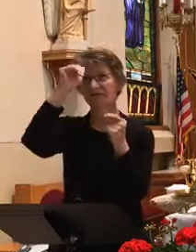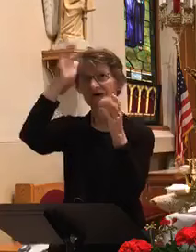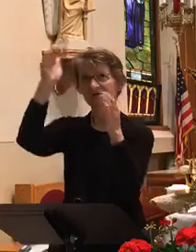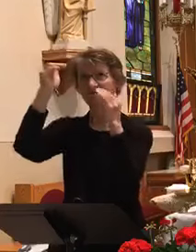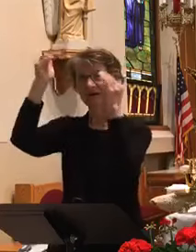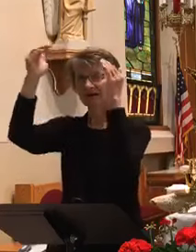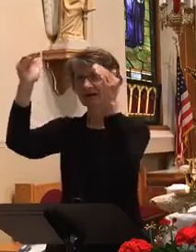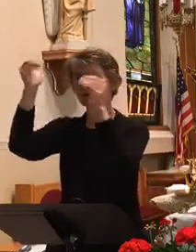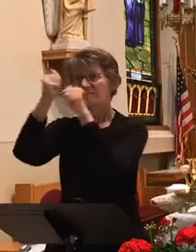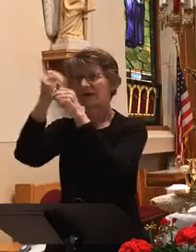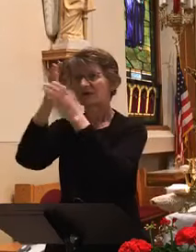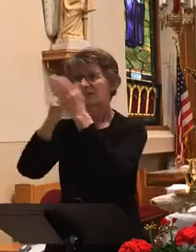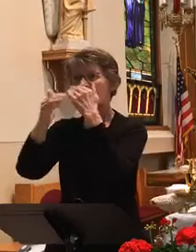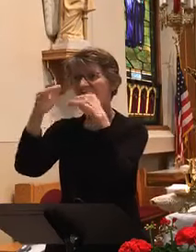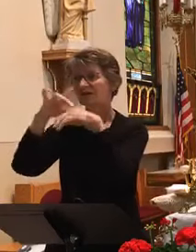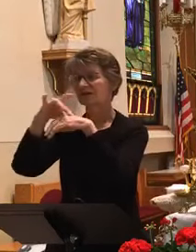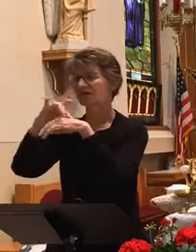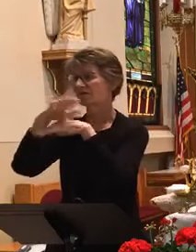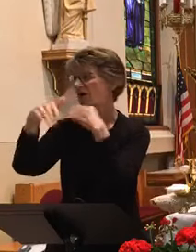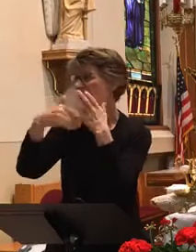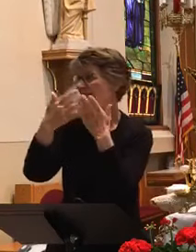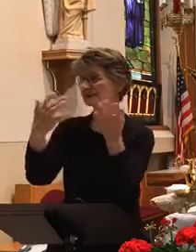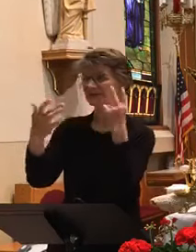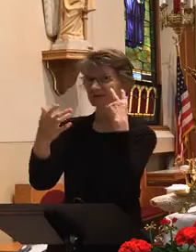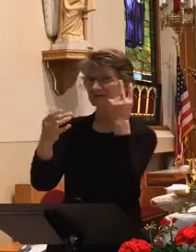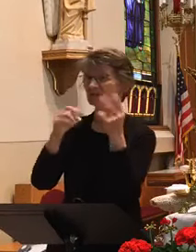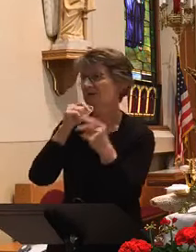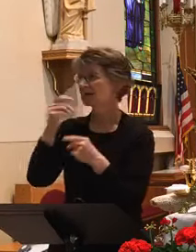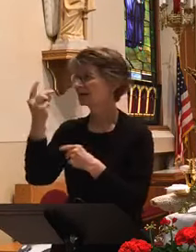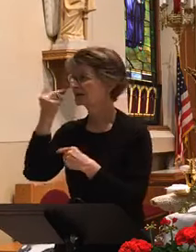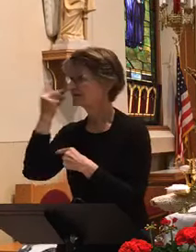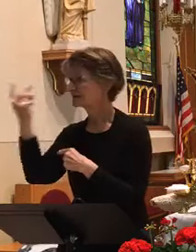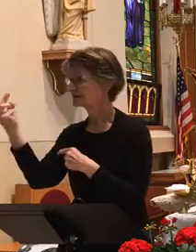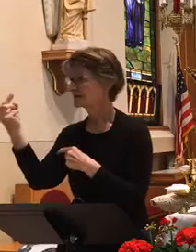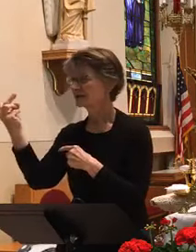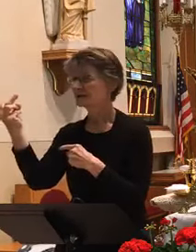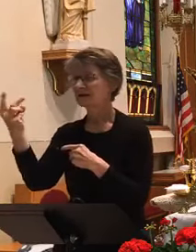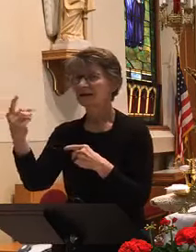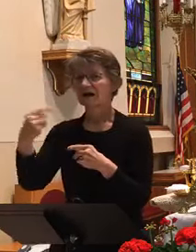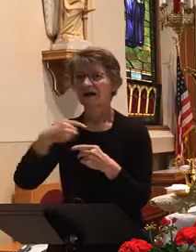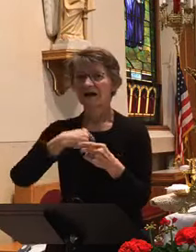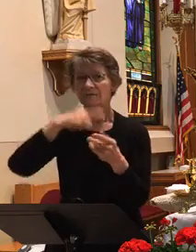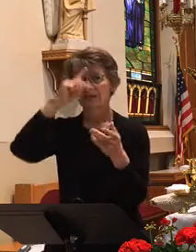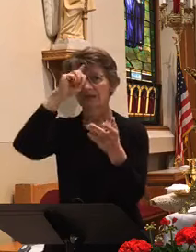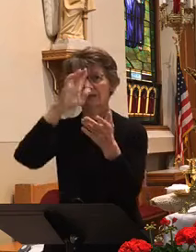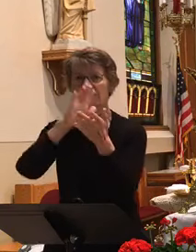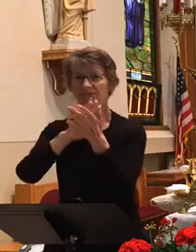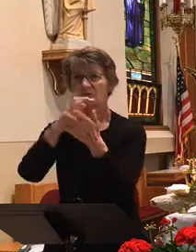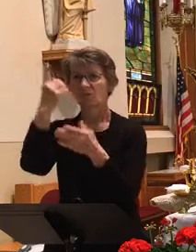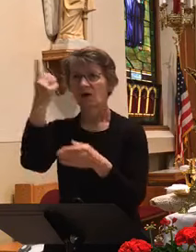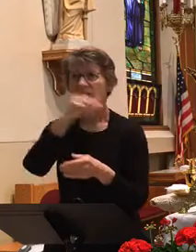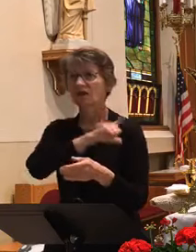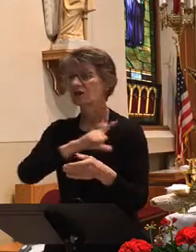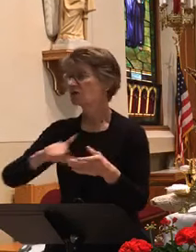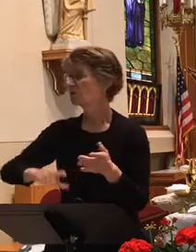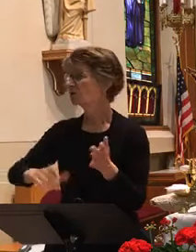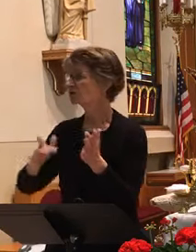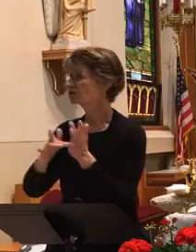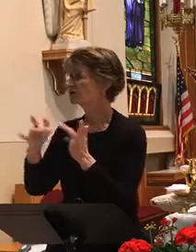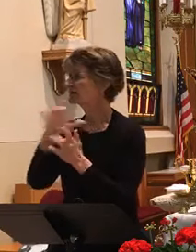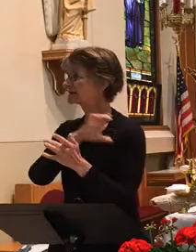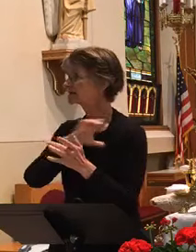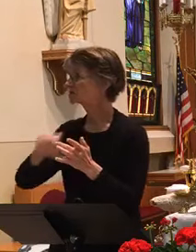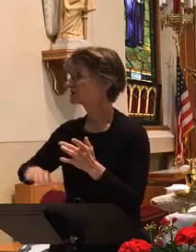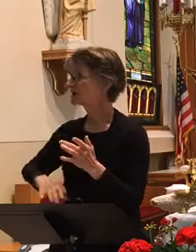Almighty, maker of heaven and earth, of all things visible and invisible. I believe in one Lord Jesus